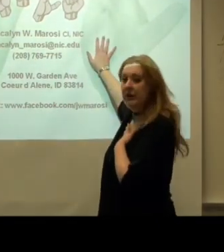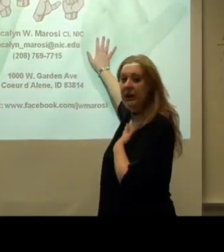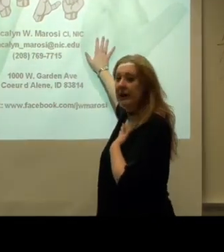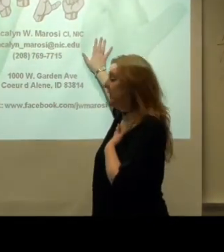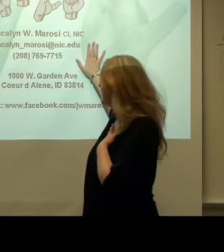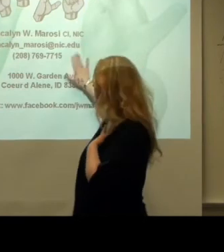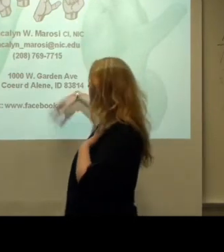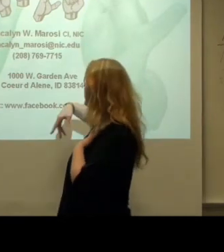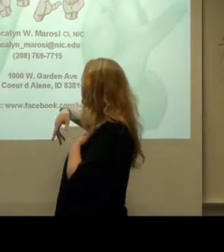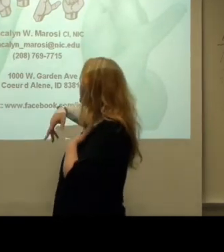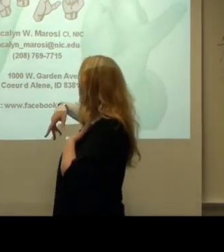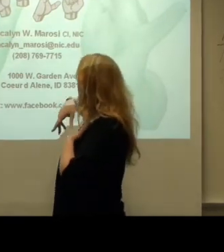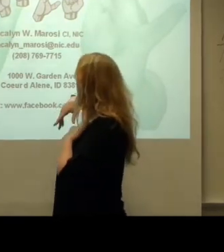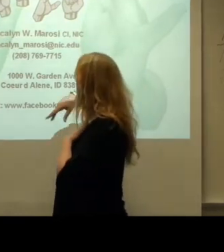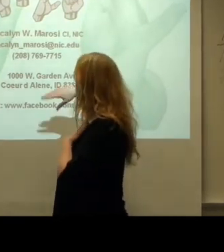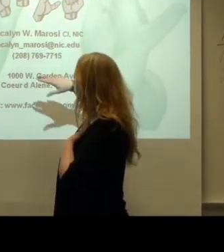at NIC.